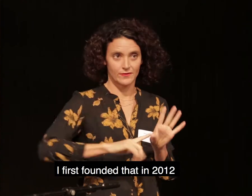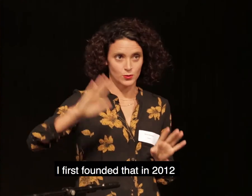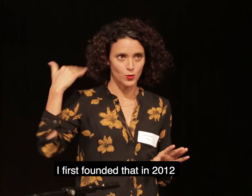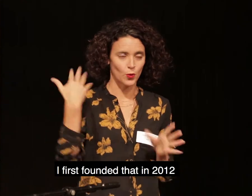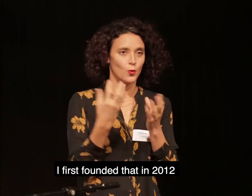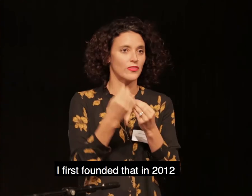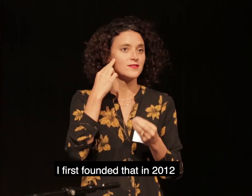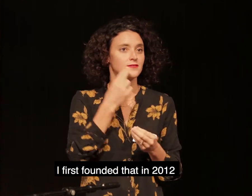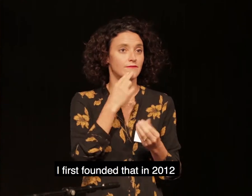I first founded that in